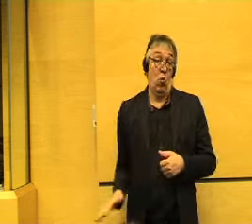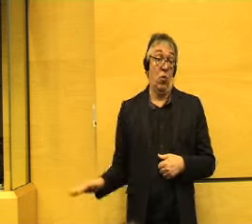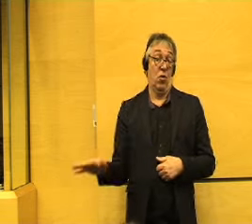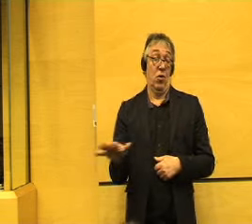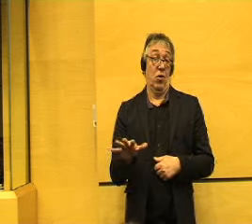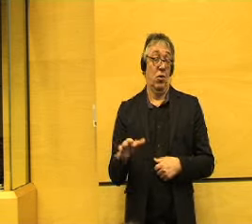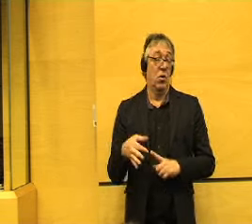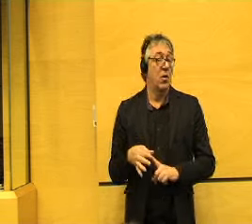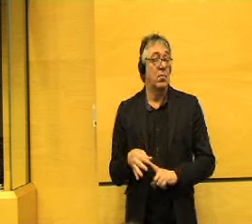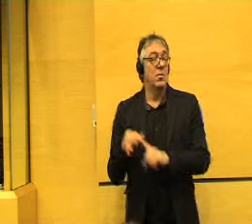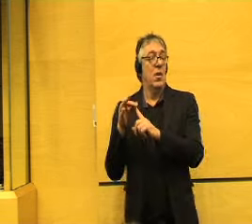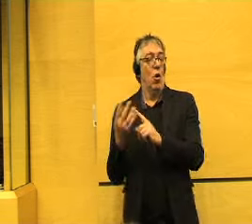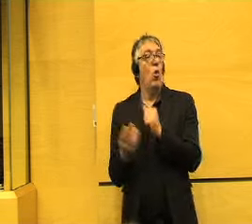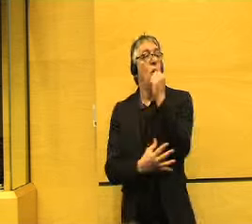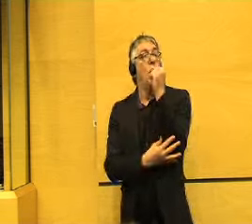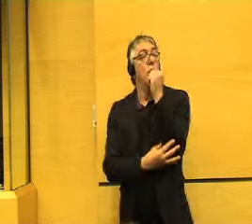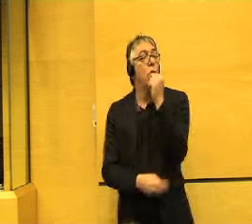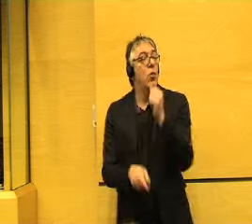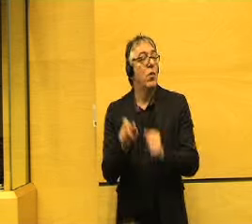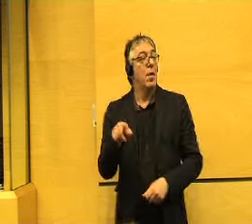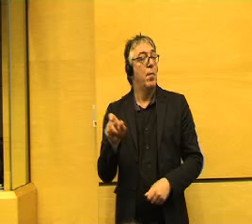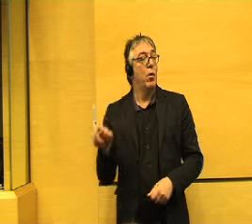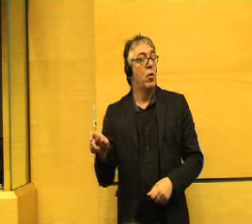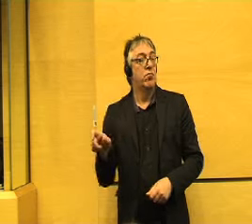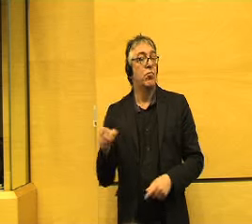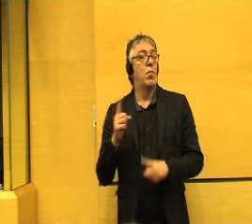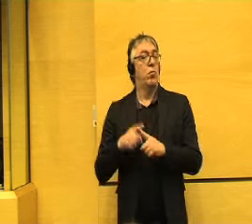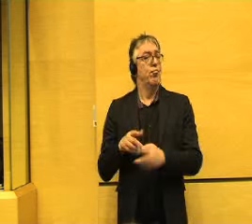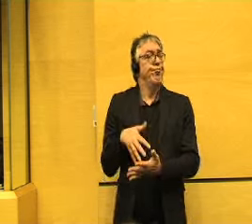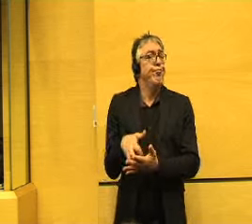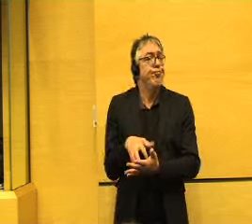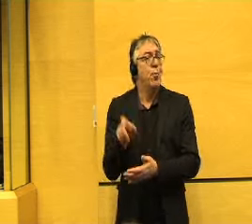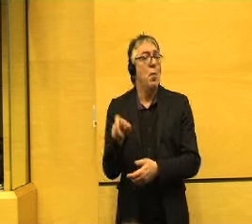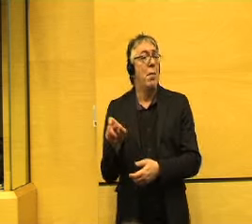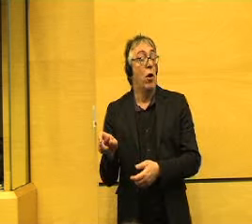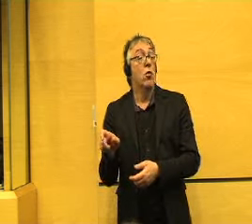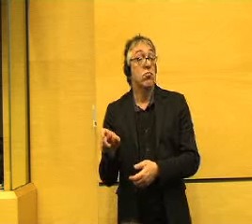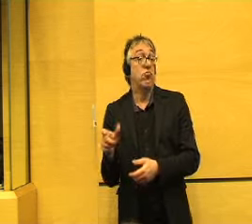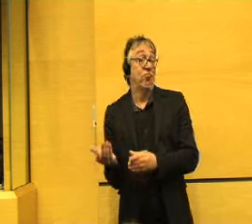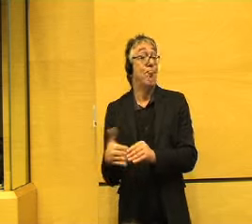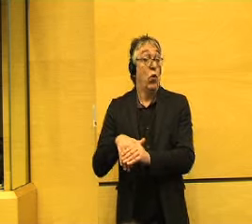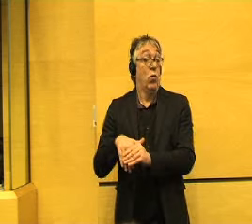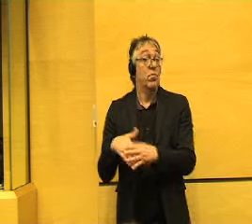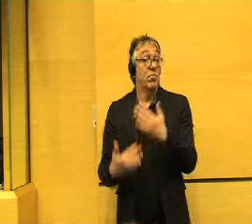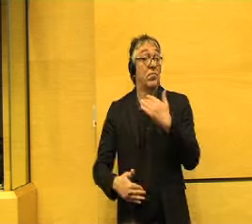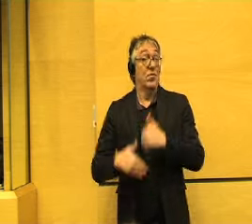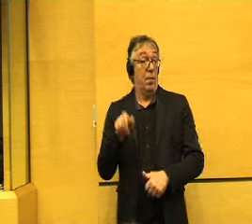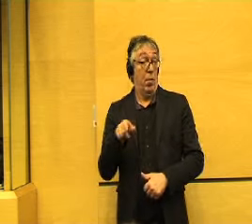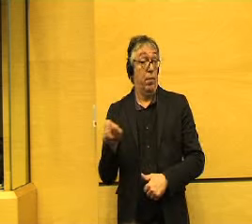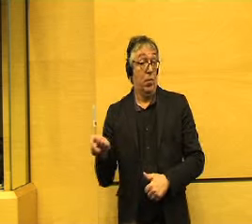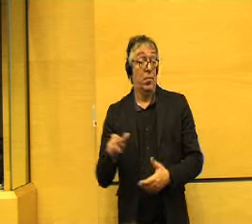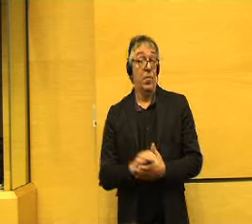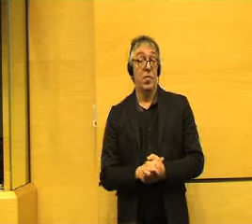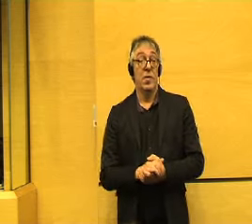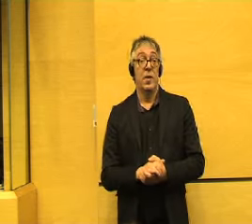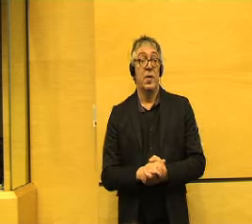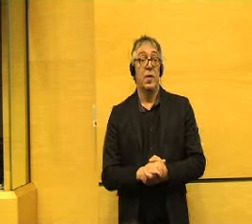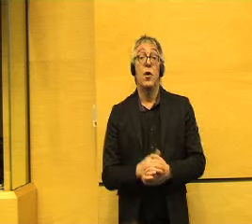the vulnerable, including persons with disabilities. Moreover, the Criminal Procedure